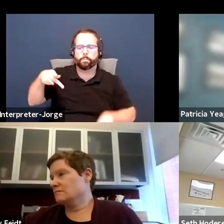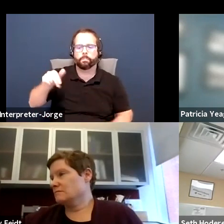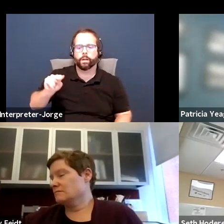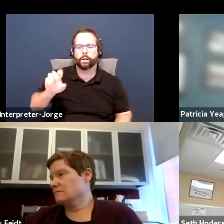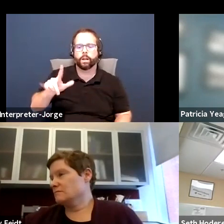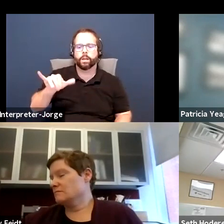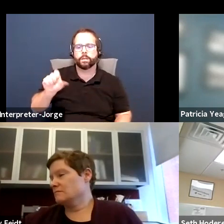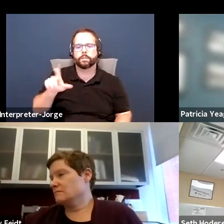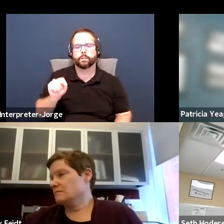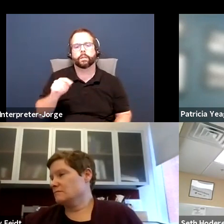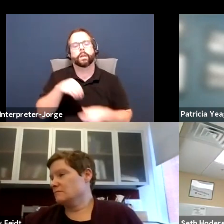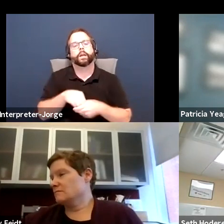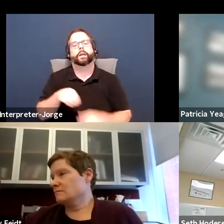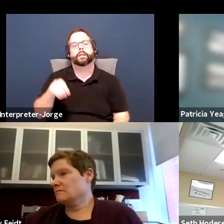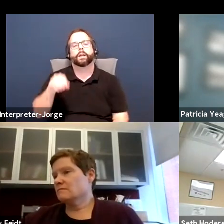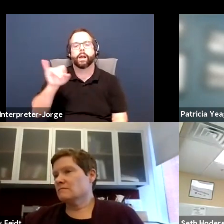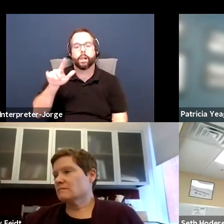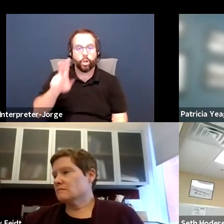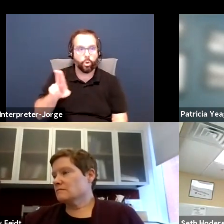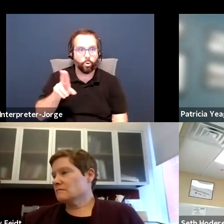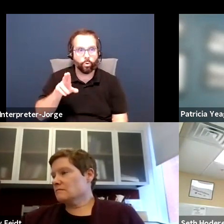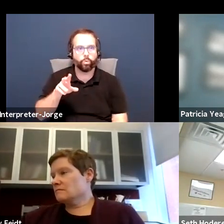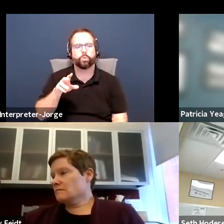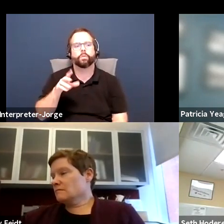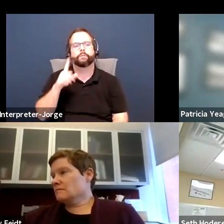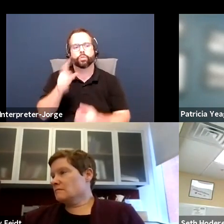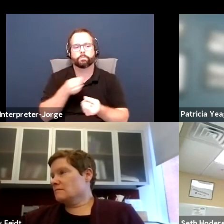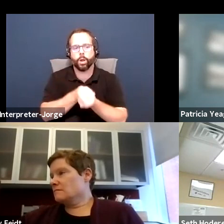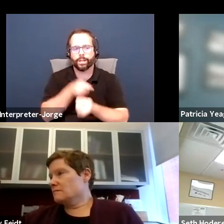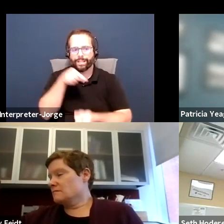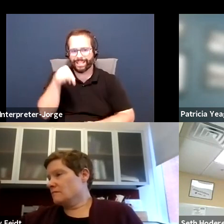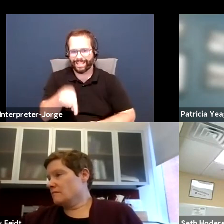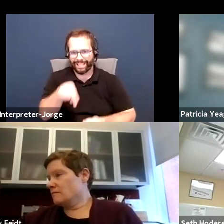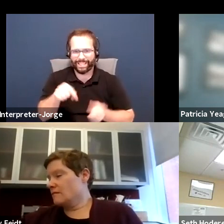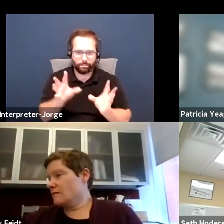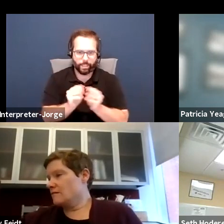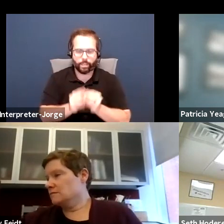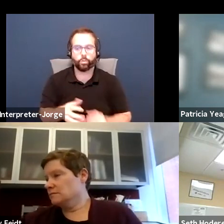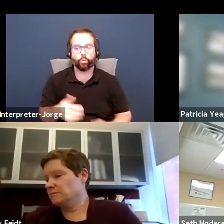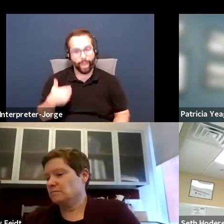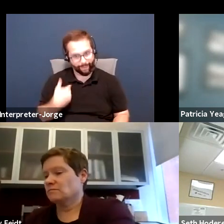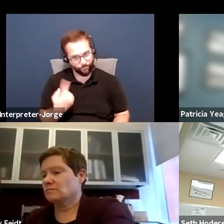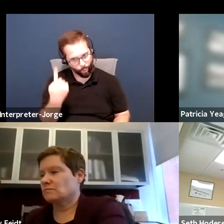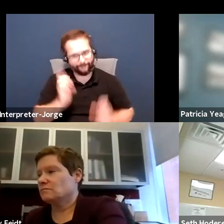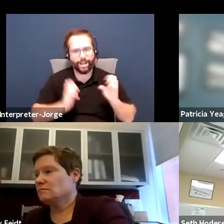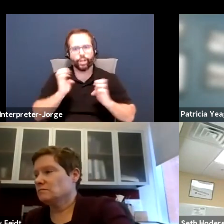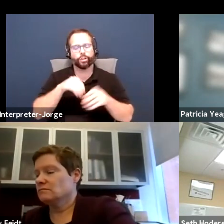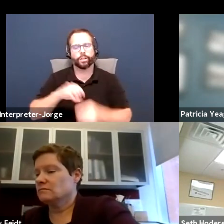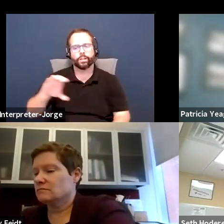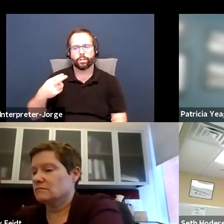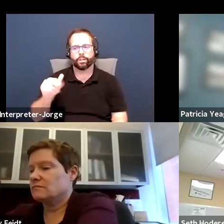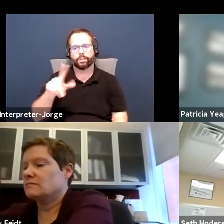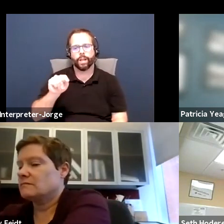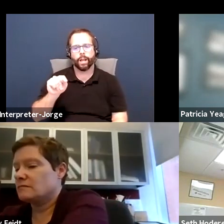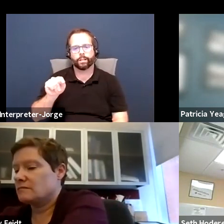for sponsoring this session. We do, speaking of evaluations, have one in the chat box for you to fill out, and there